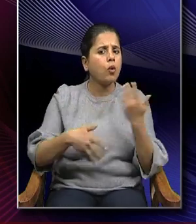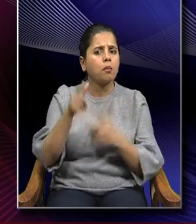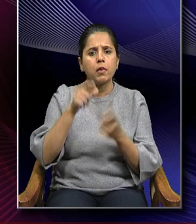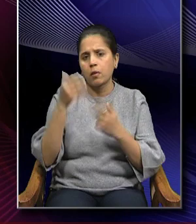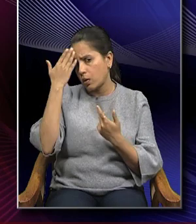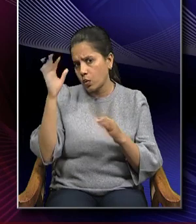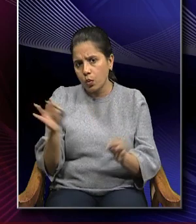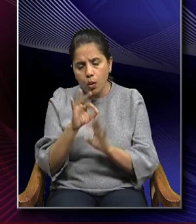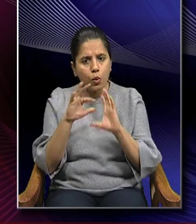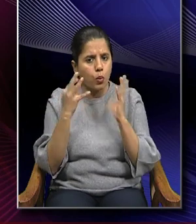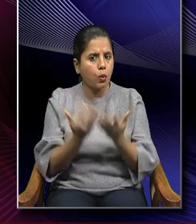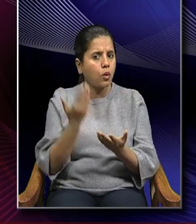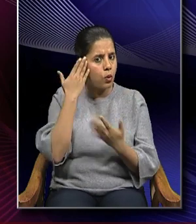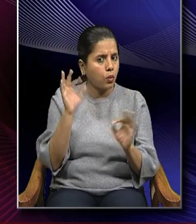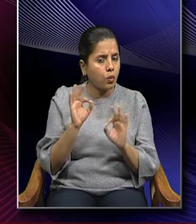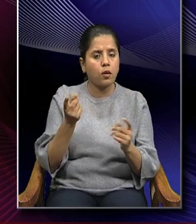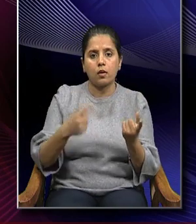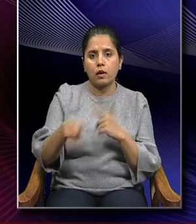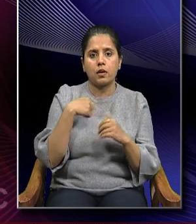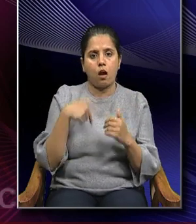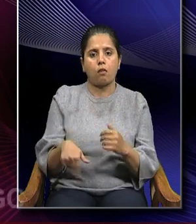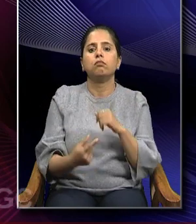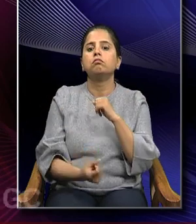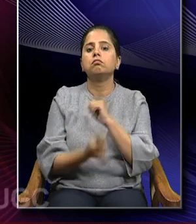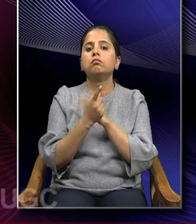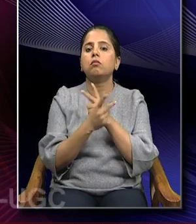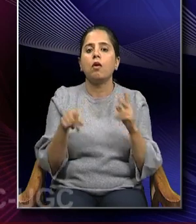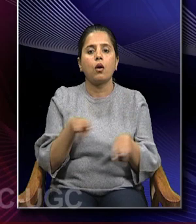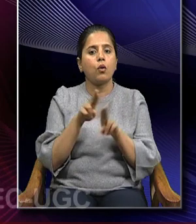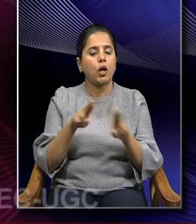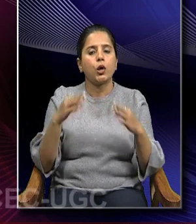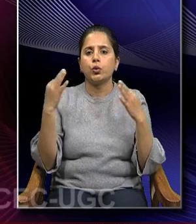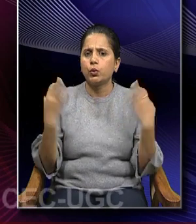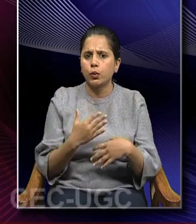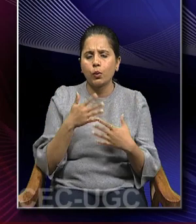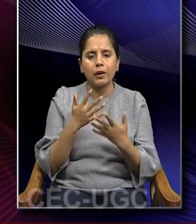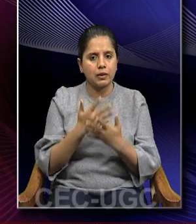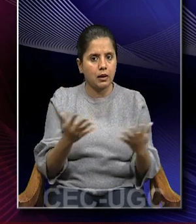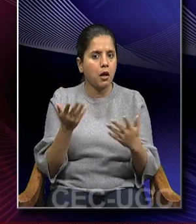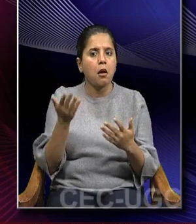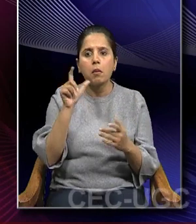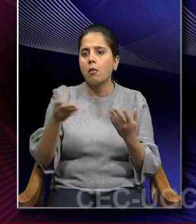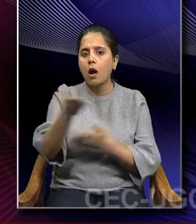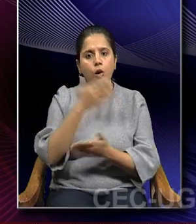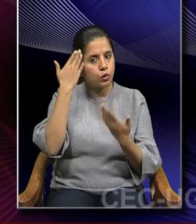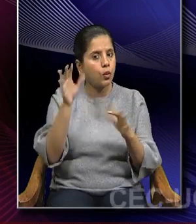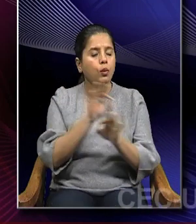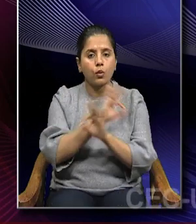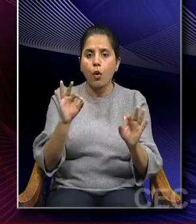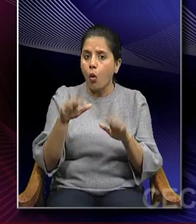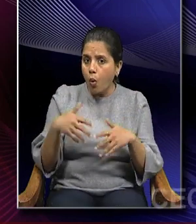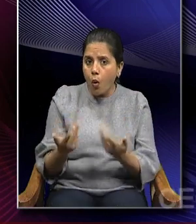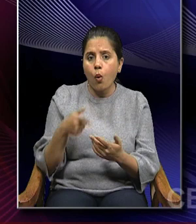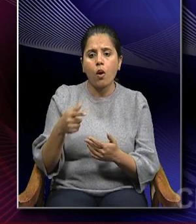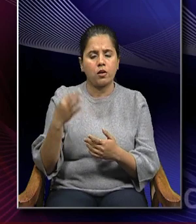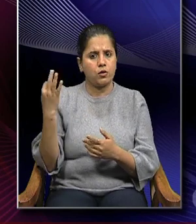to the existing world, and we are coming up with a completely new product which is not known to anyone, or which is a kind of